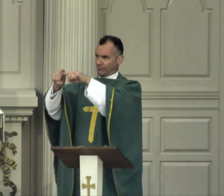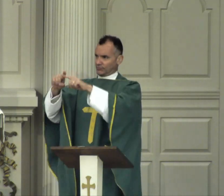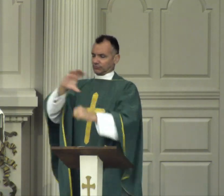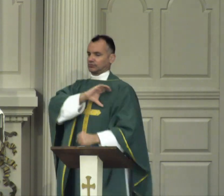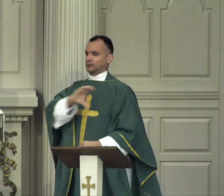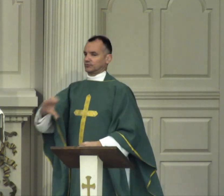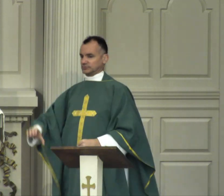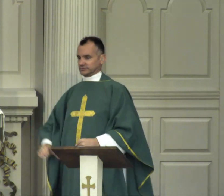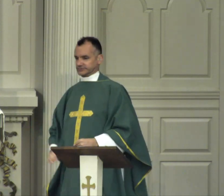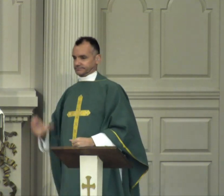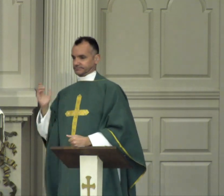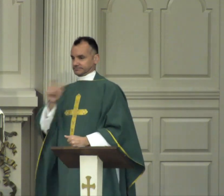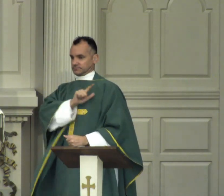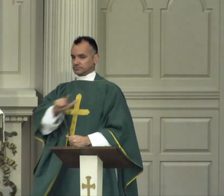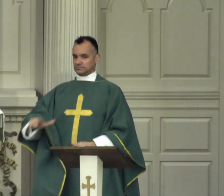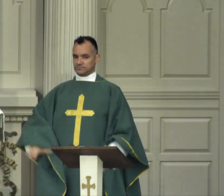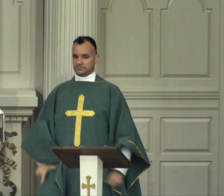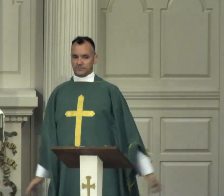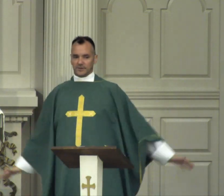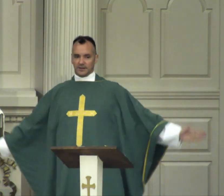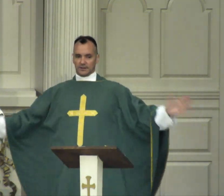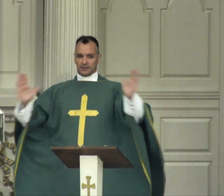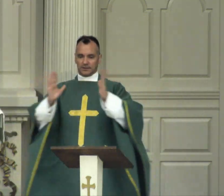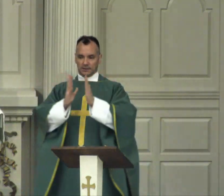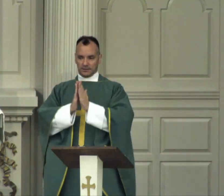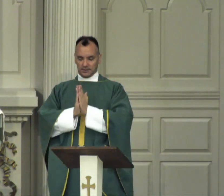Through Christ our Lord. Amen.